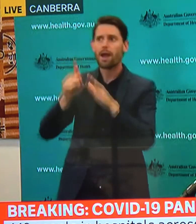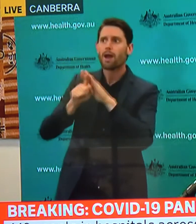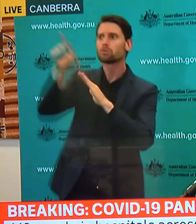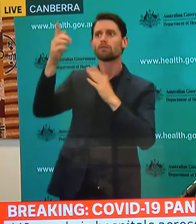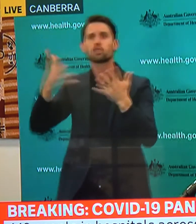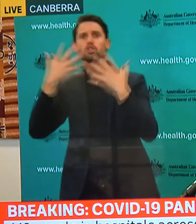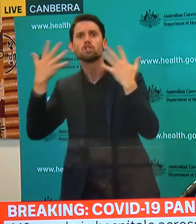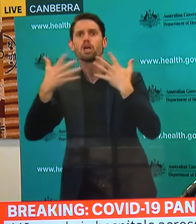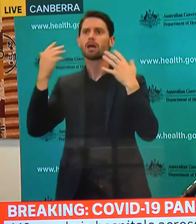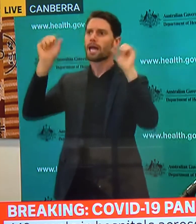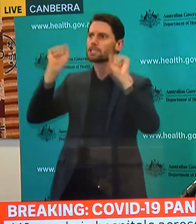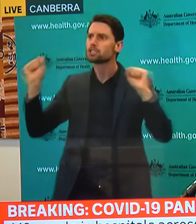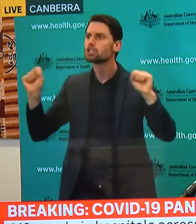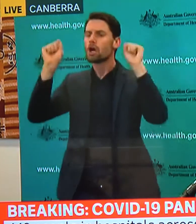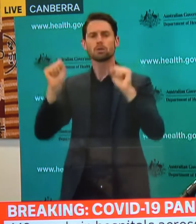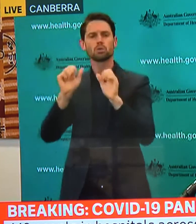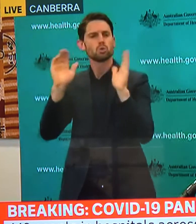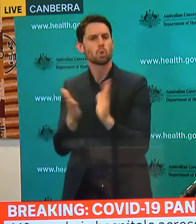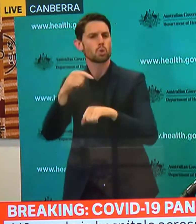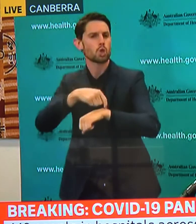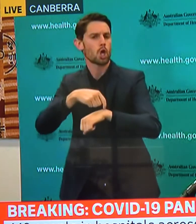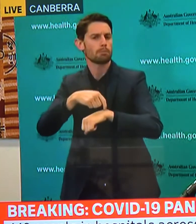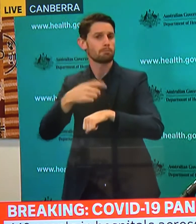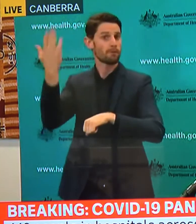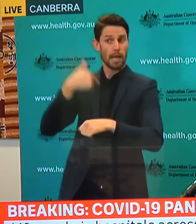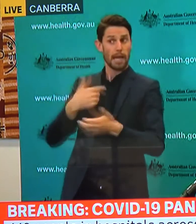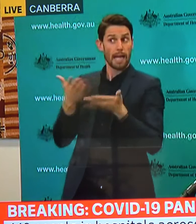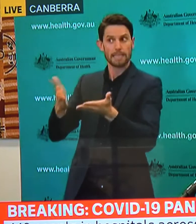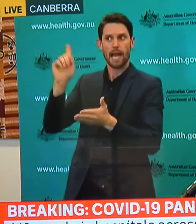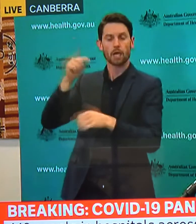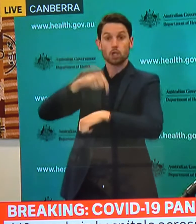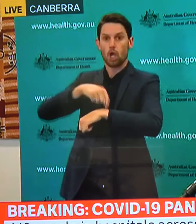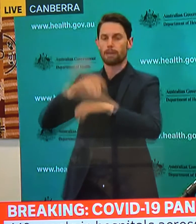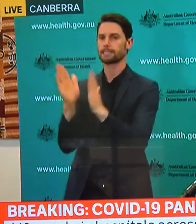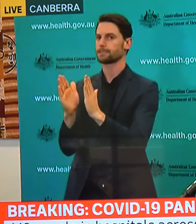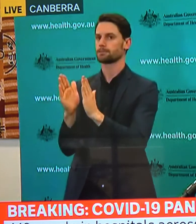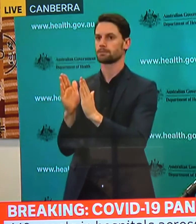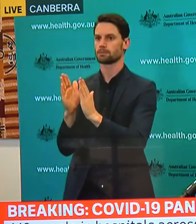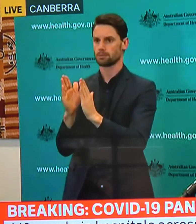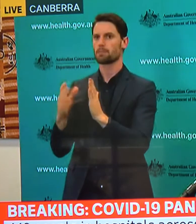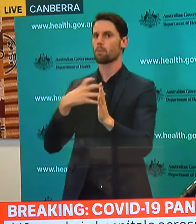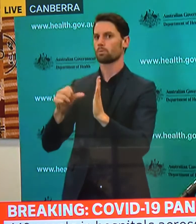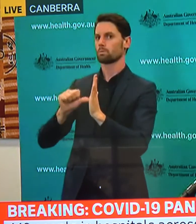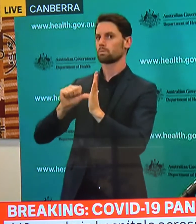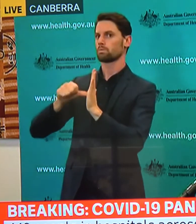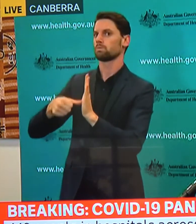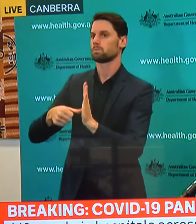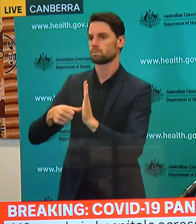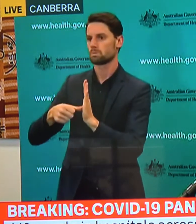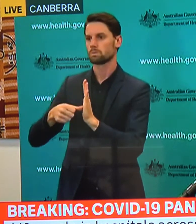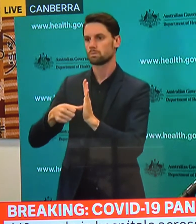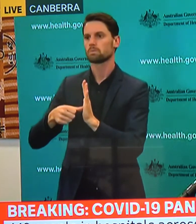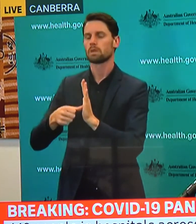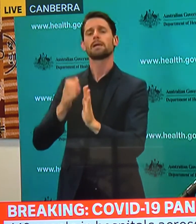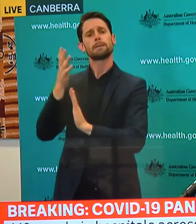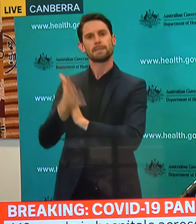and exercising, and now we're looking to decrease that. So there's a range of issues there in terms